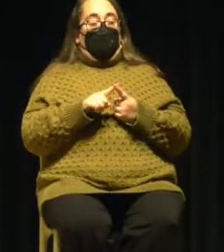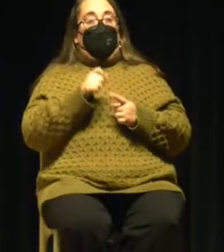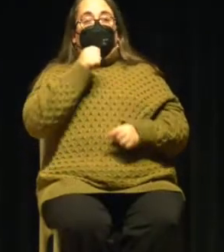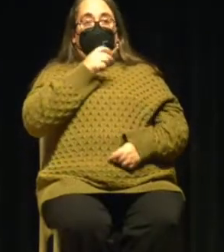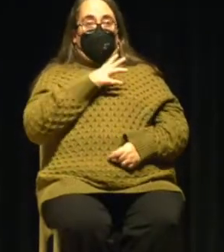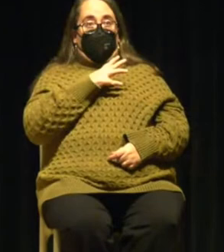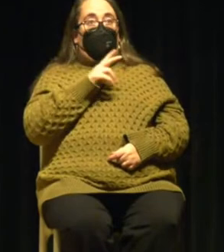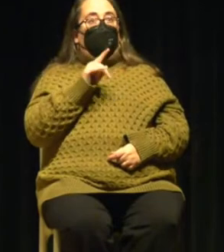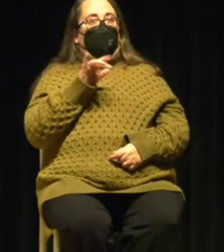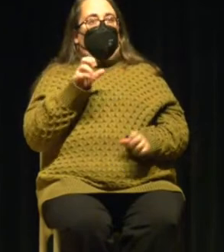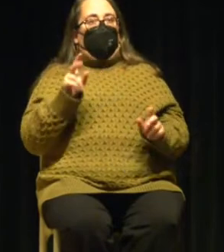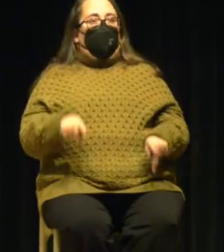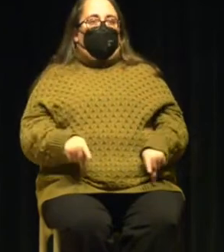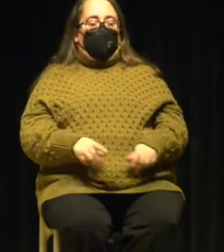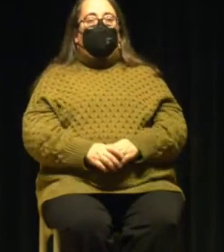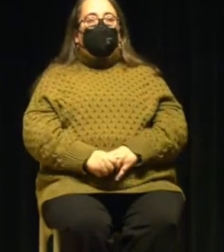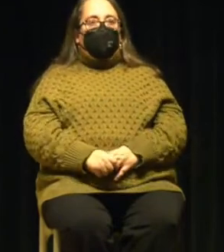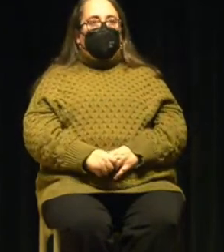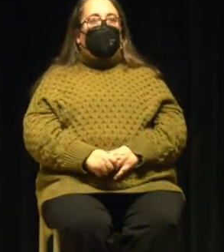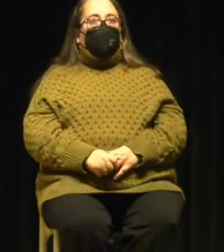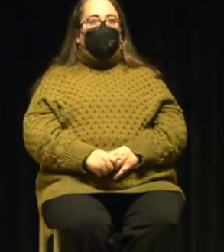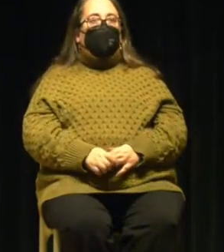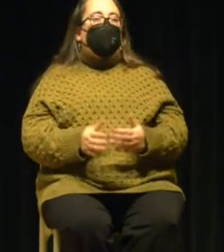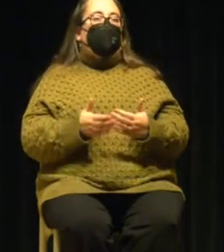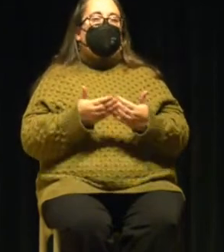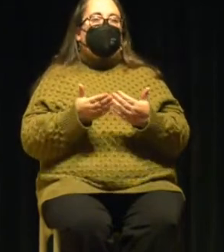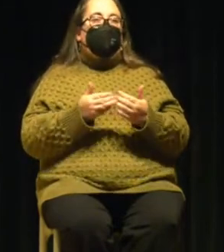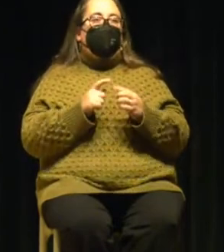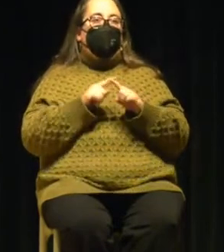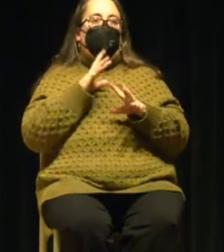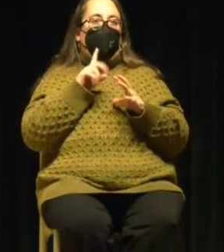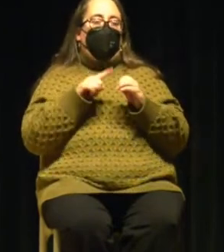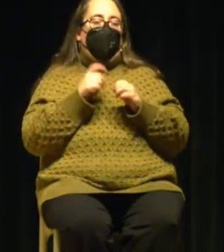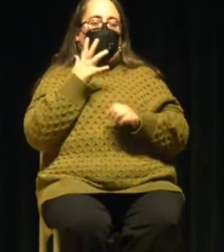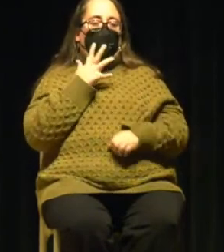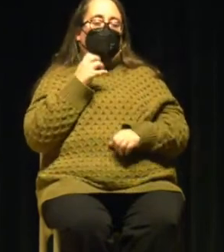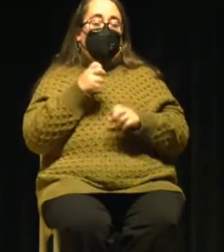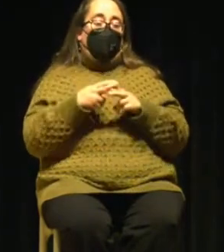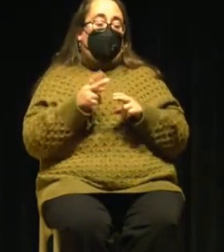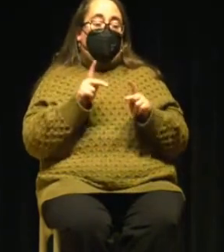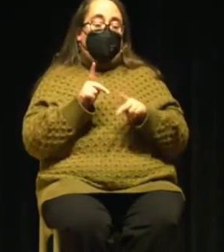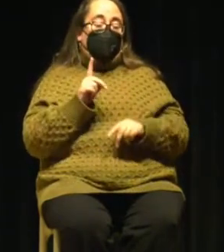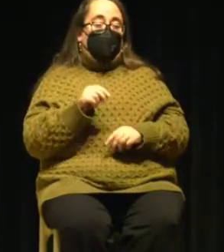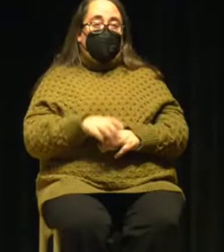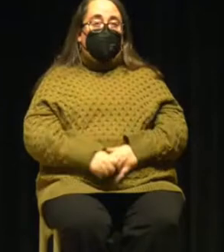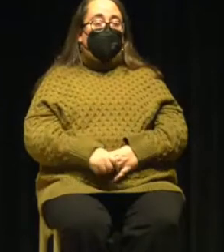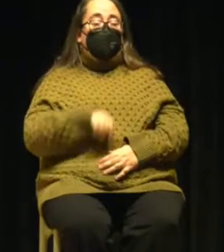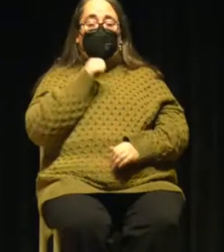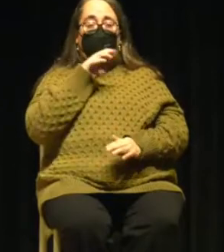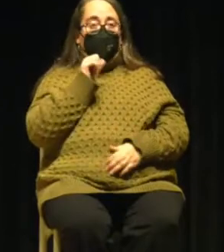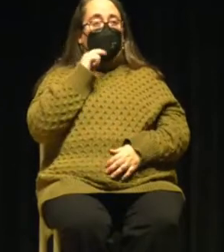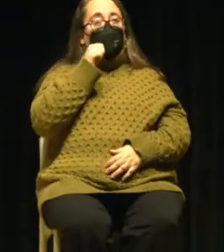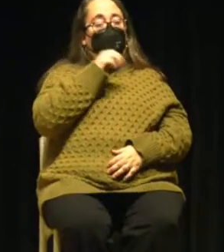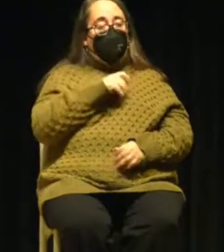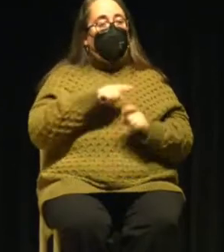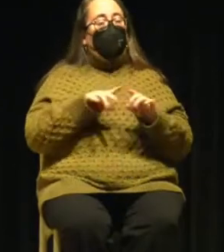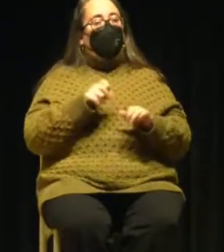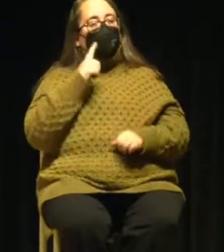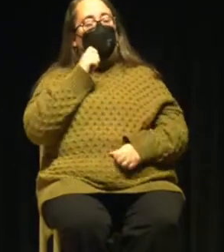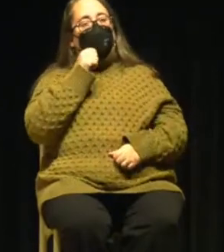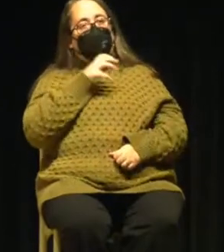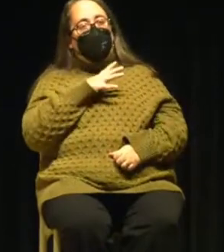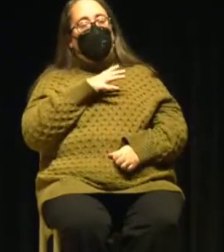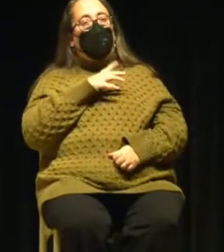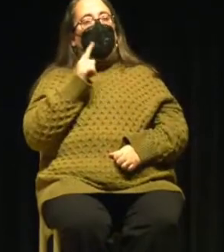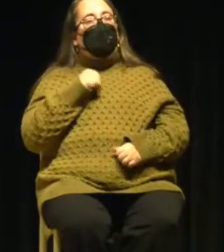female who's a public figure, it is low hanging fruit to come after your looks. And people do. People don't do that for men, but they do it for women. And I